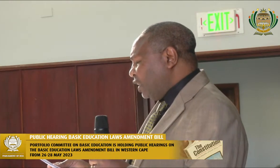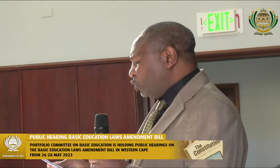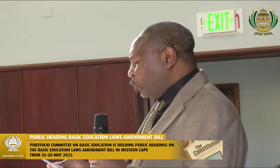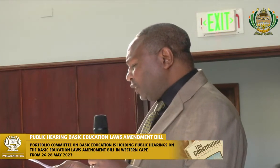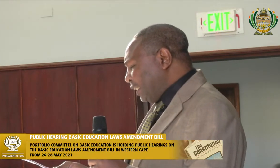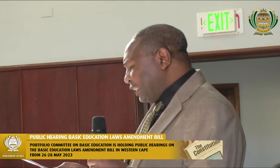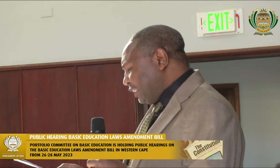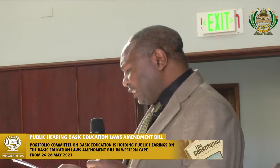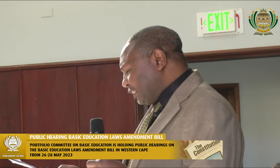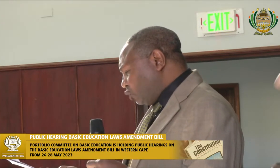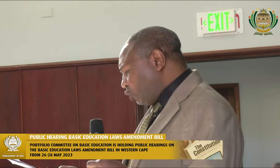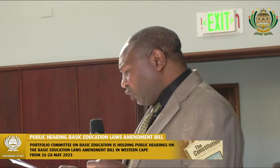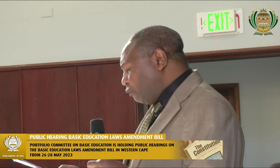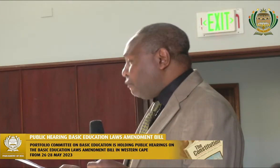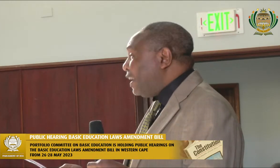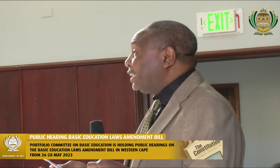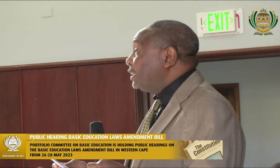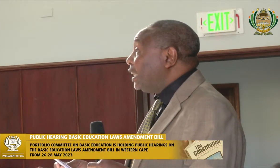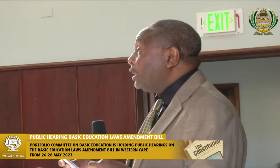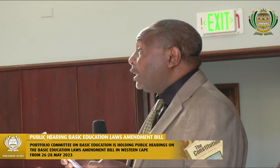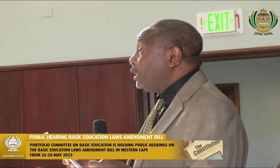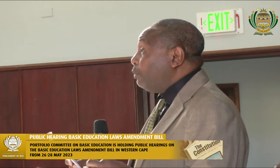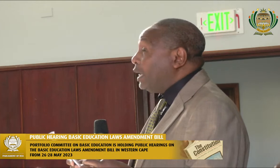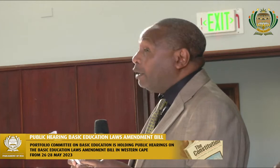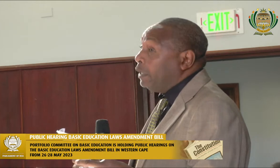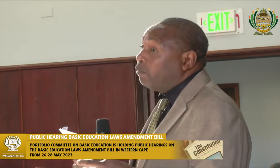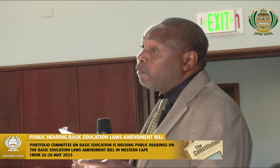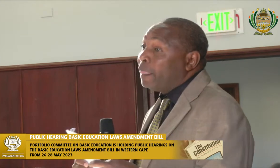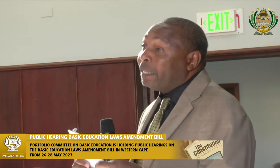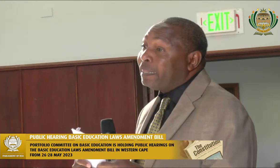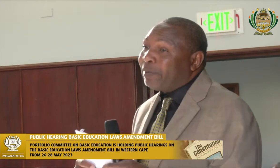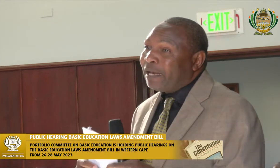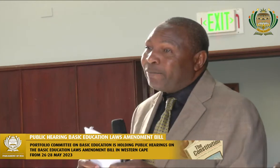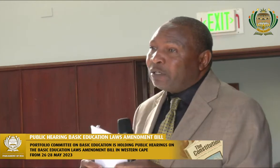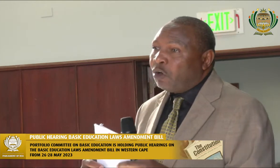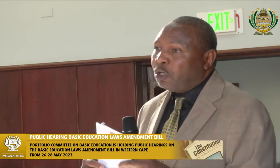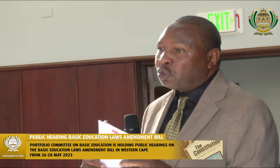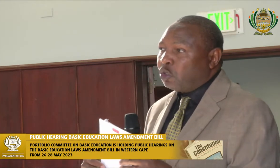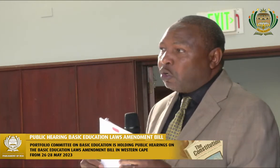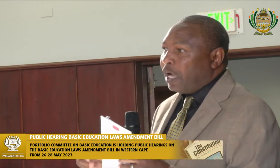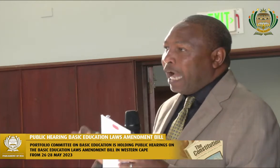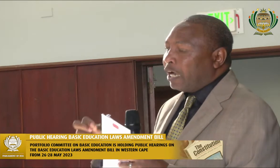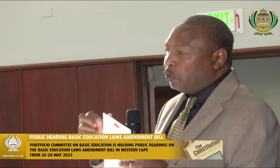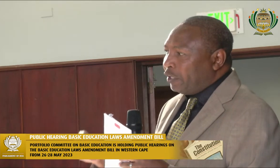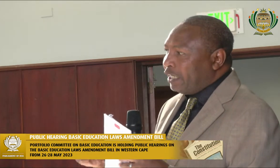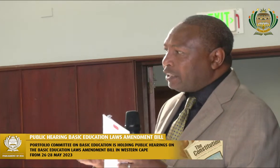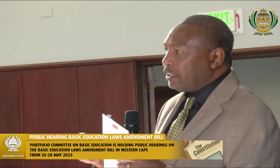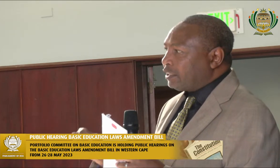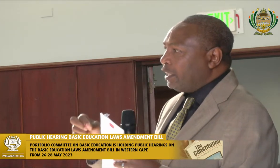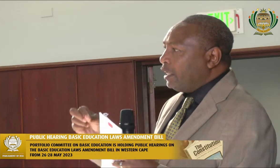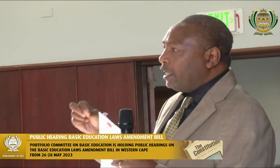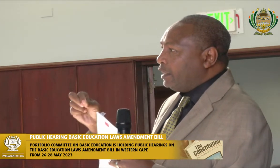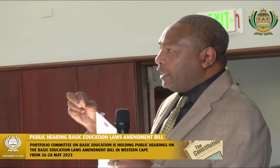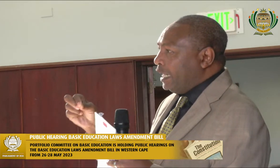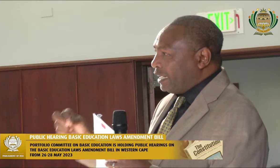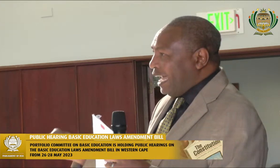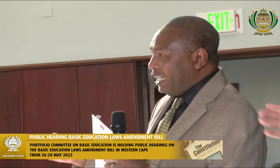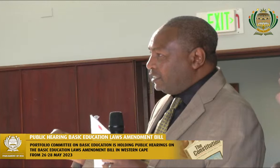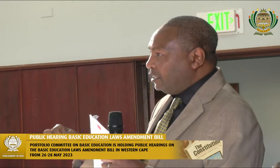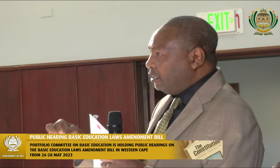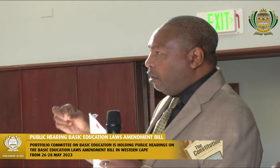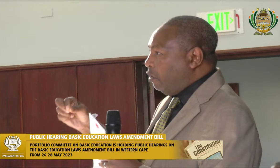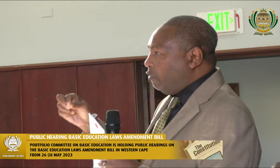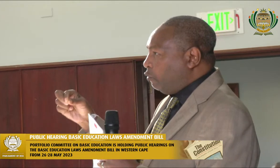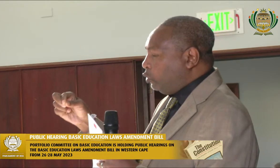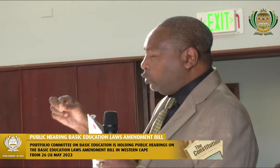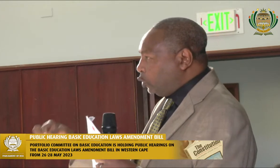of it. So those are the changes that you're going to find in the Bella Bill. The Bella Bill also acknowledges the